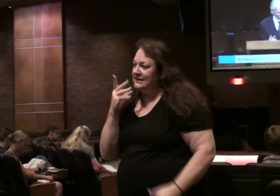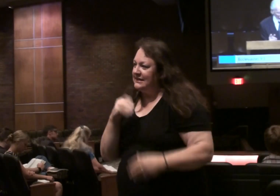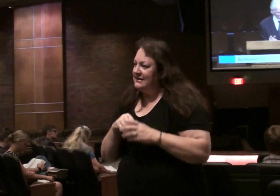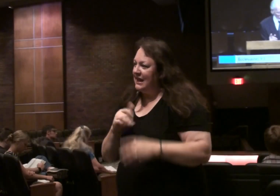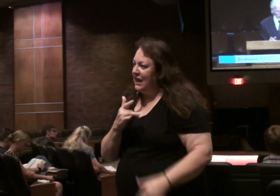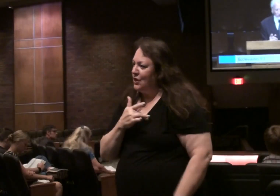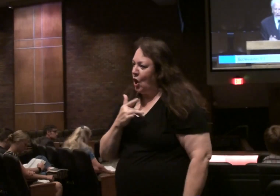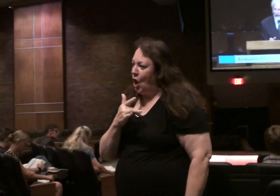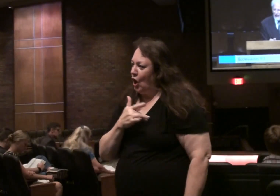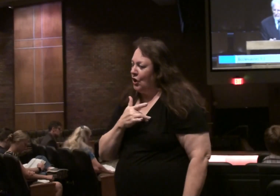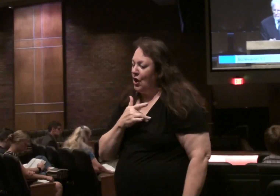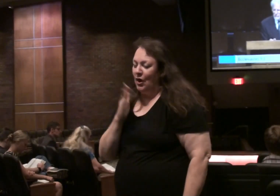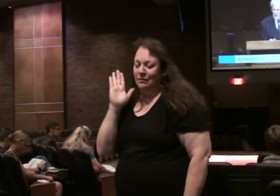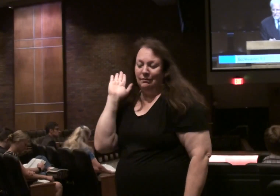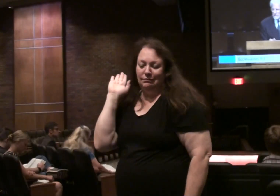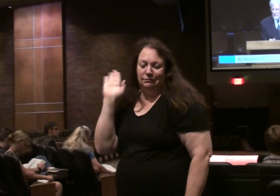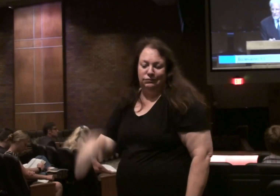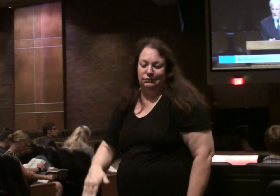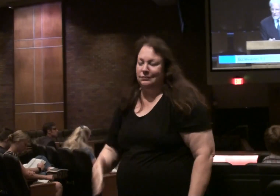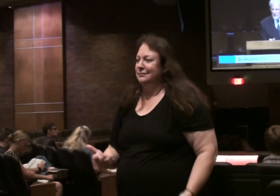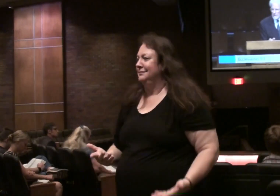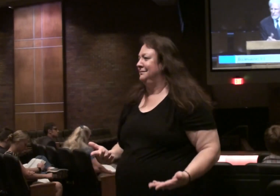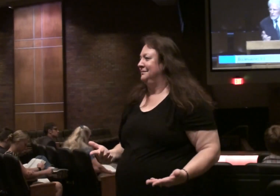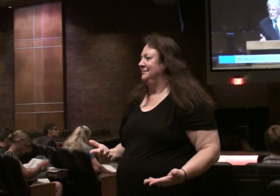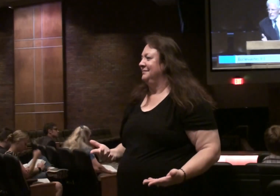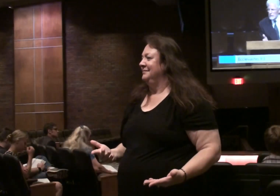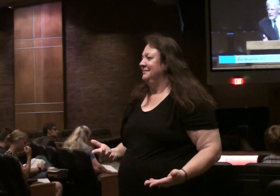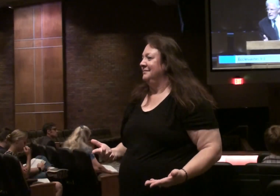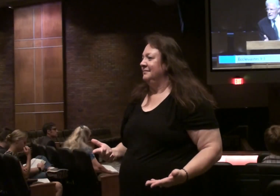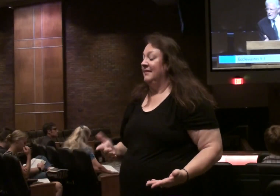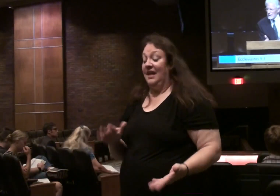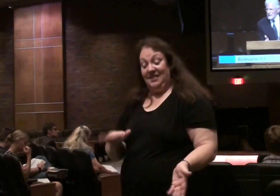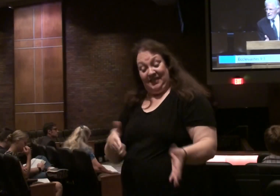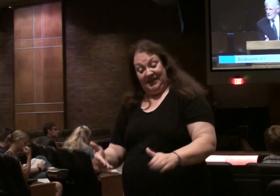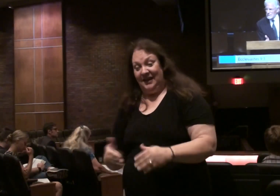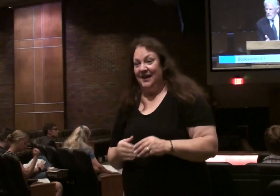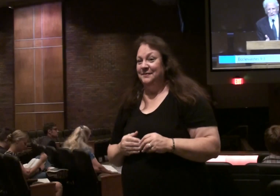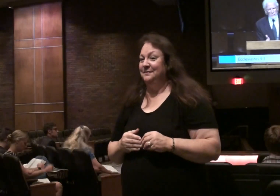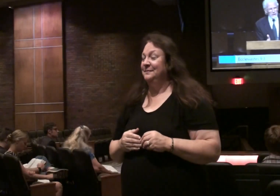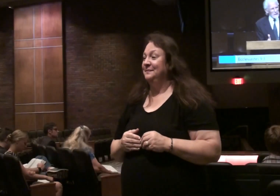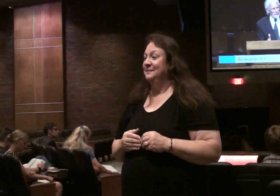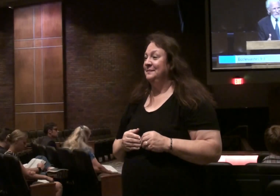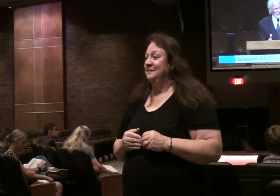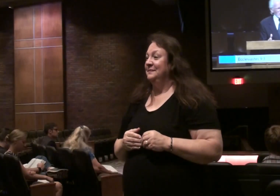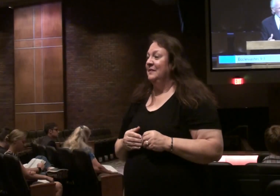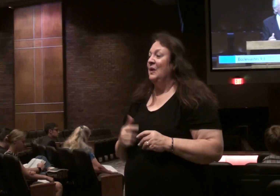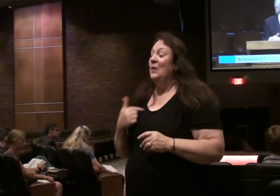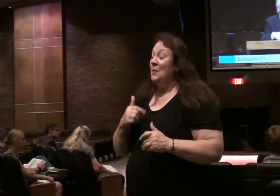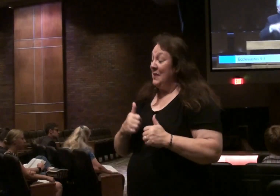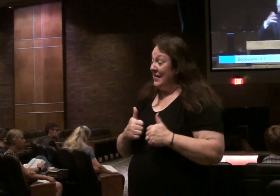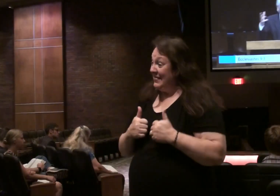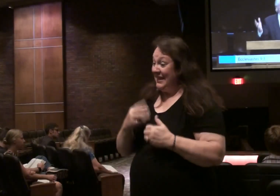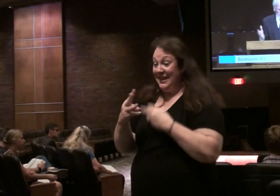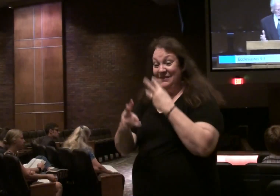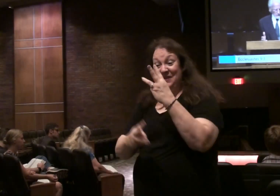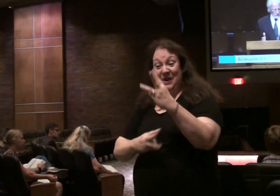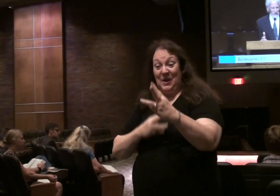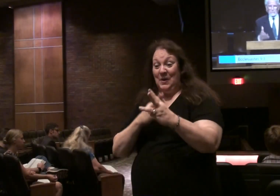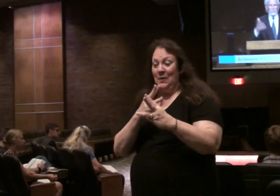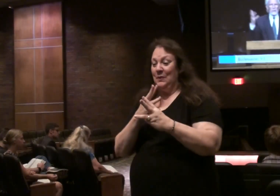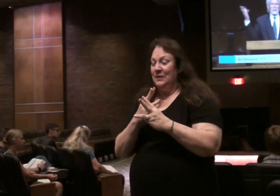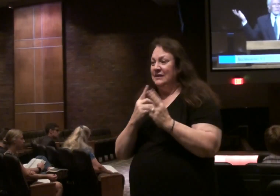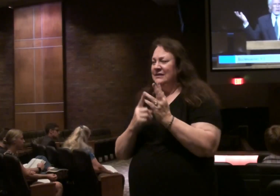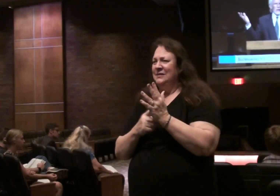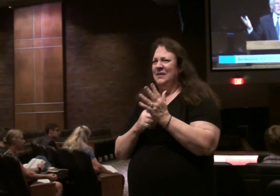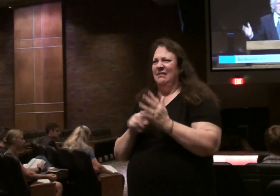hearts throughout their lives. And they go to the dead. So yeah, we live in a world that's,